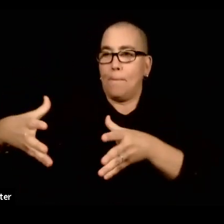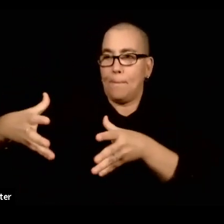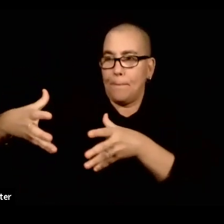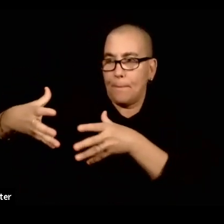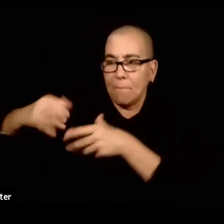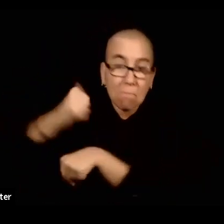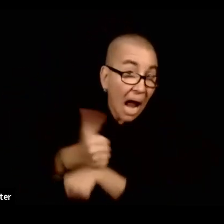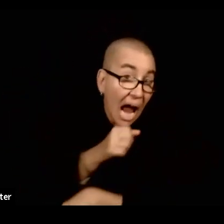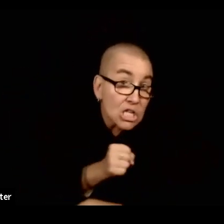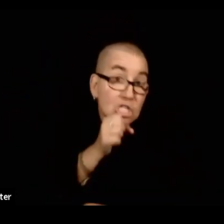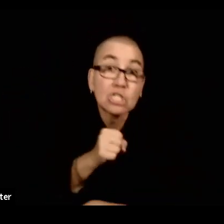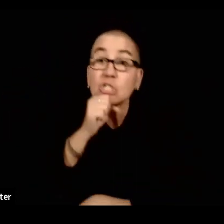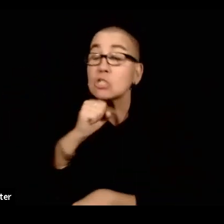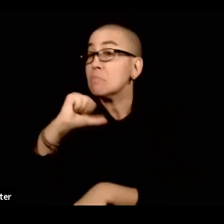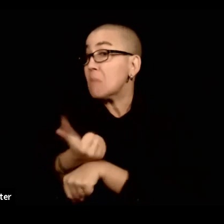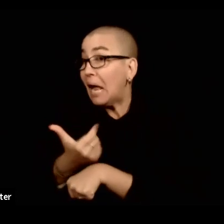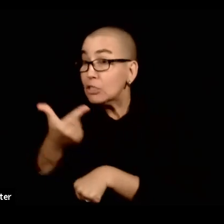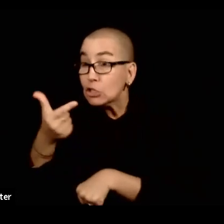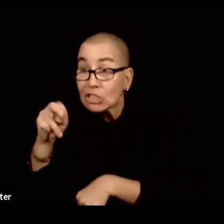Thank you.